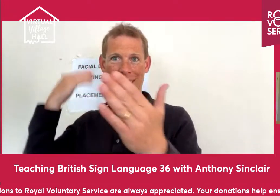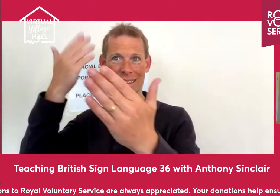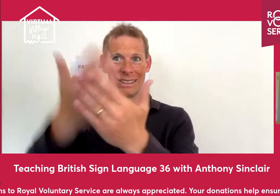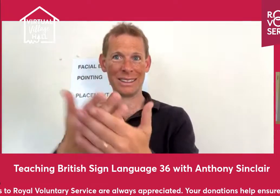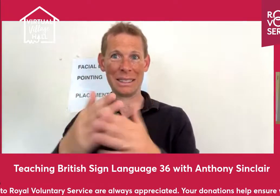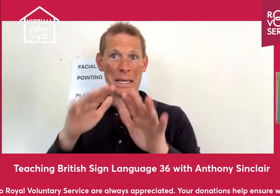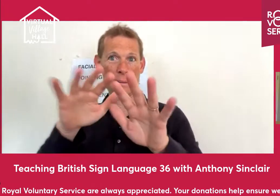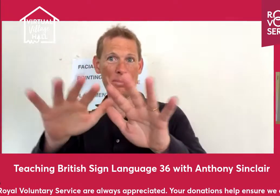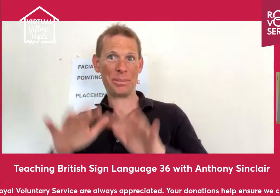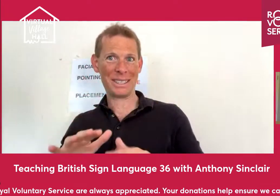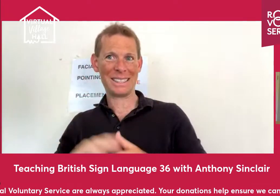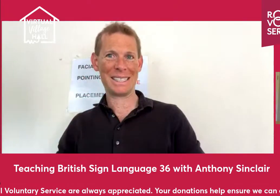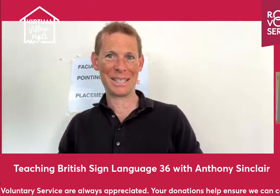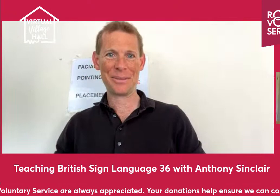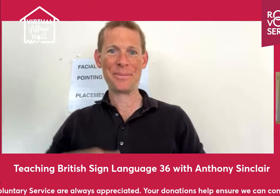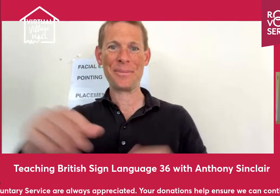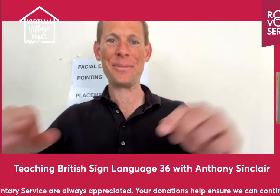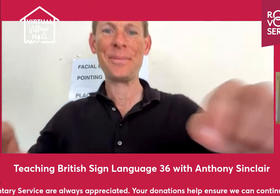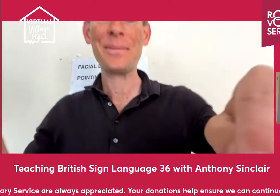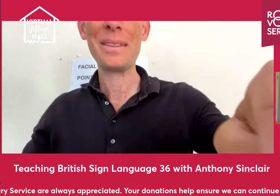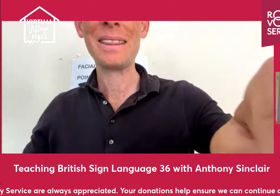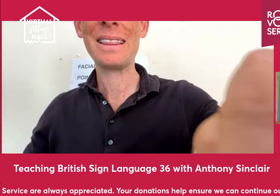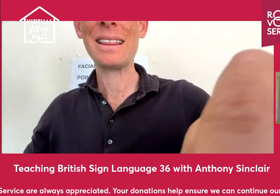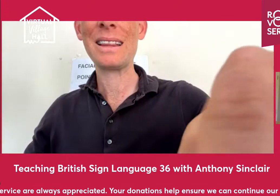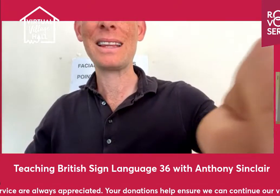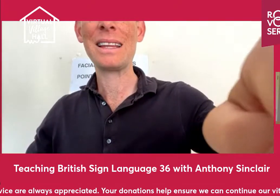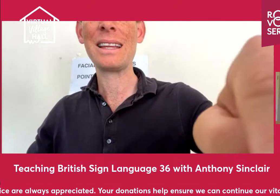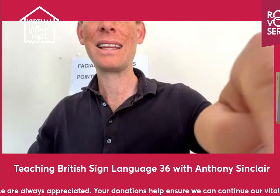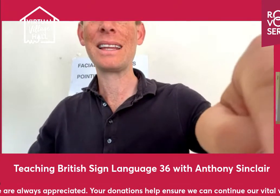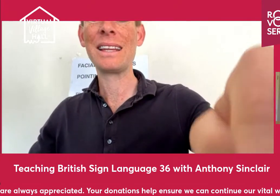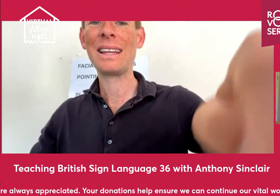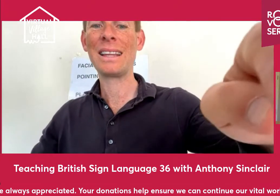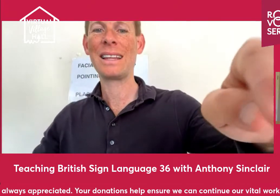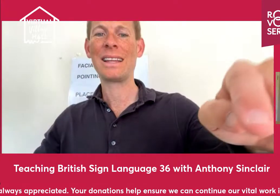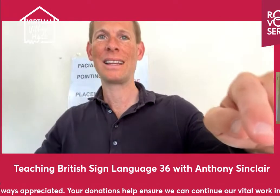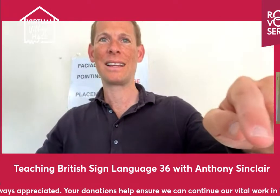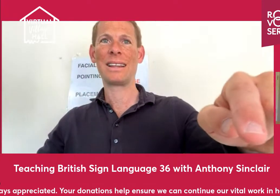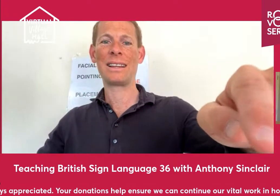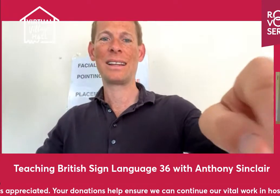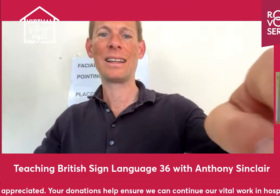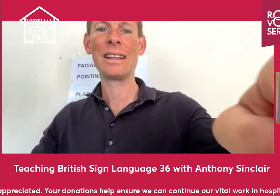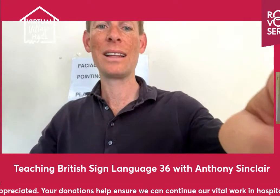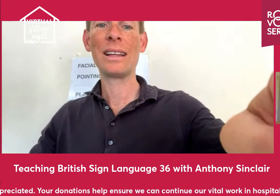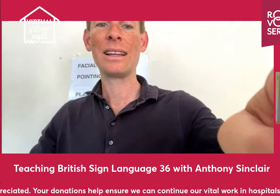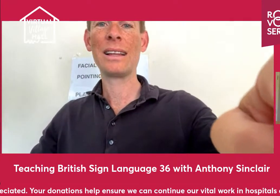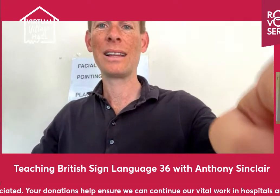the last 2 weeks here. It's been absolutely amazing. So hopefully, it continues.